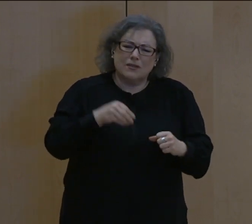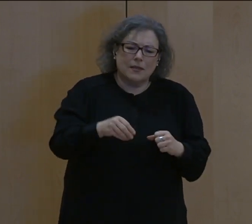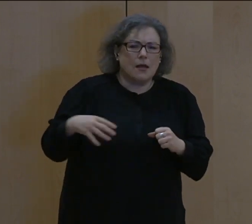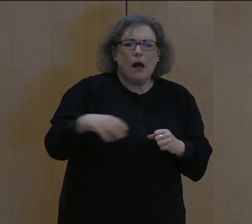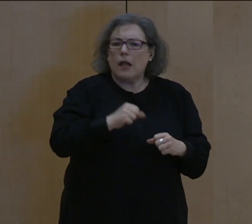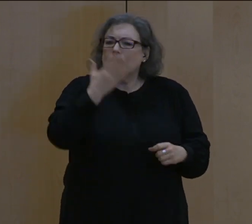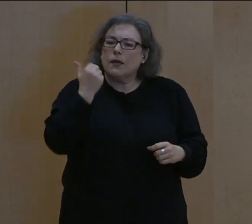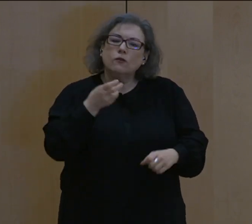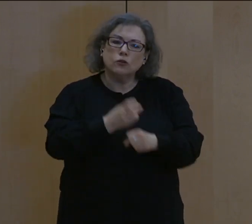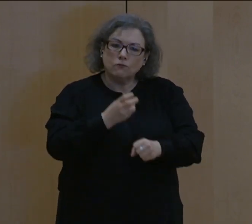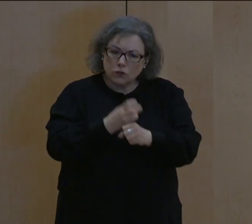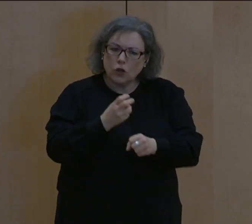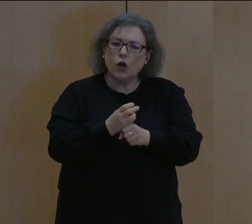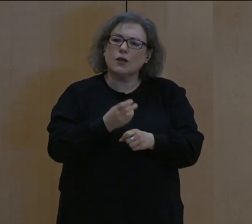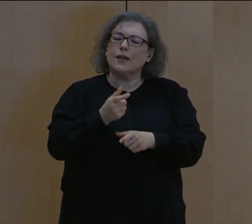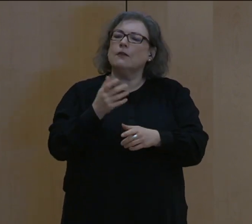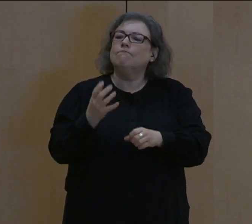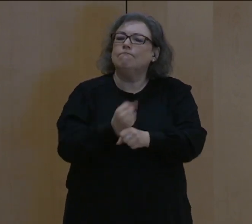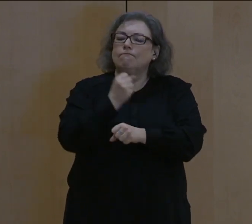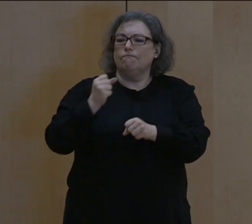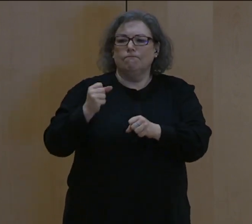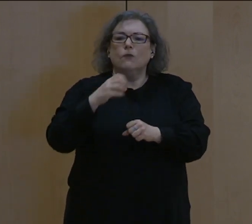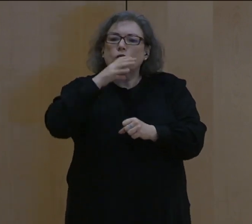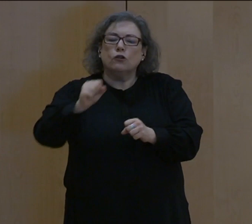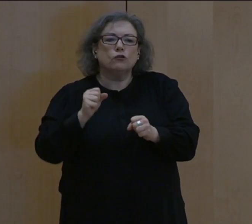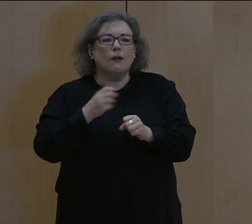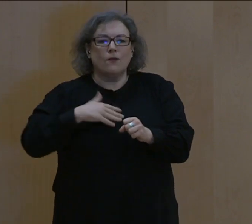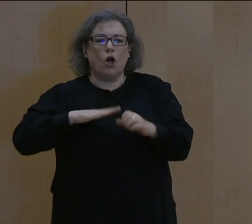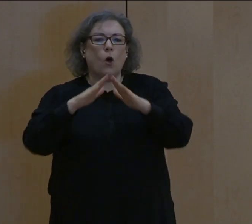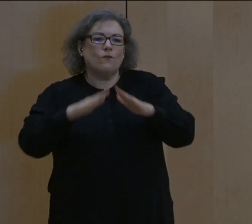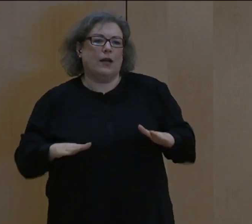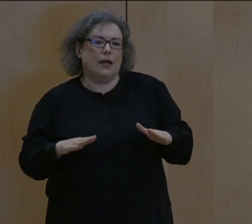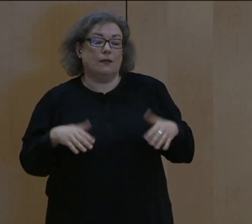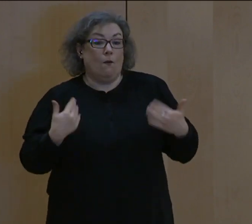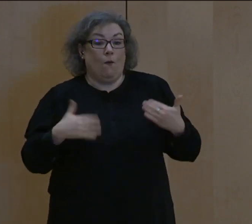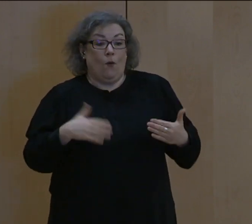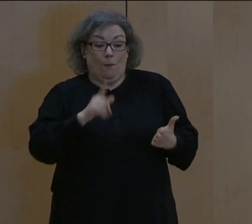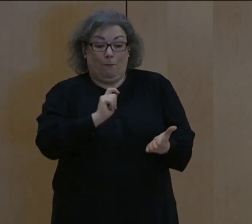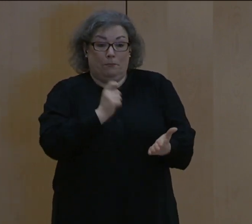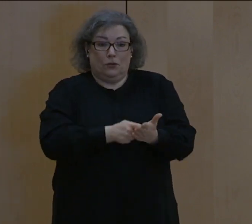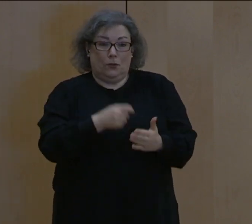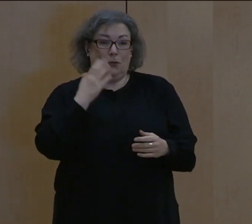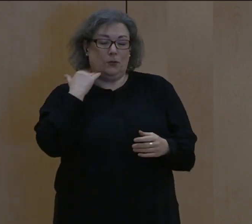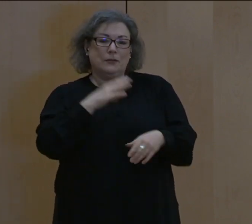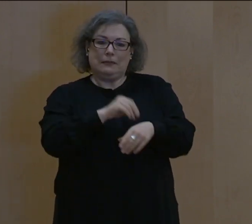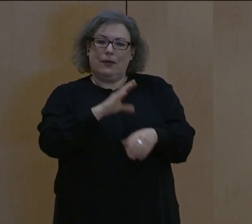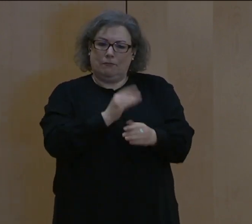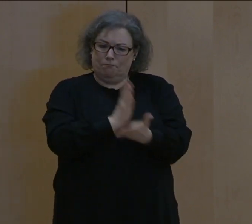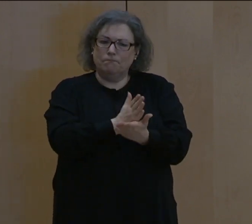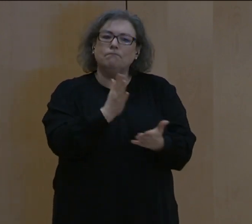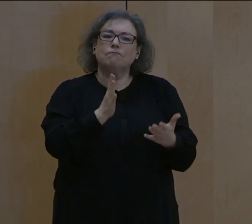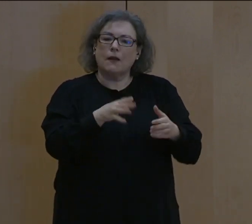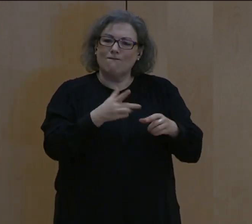was a historic decision by Sweden to provide Ukraine the necessary armament. We are grateful for this,